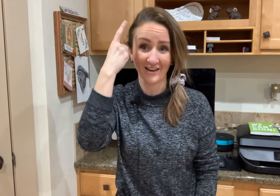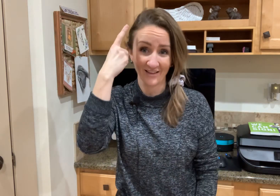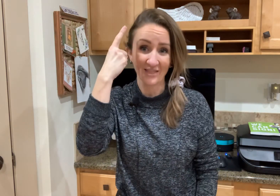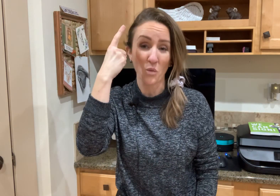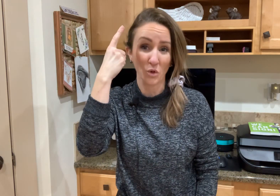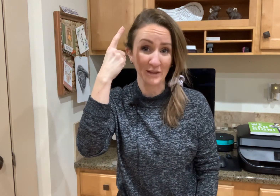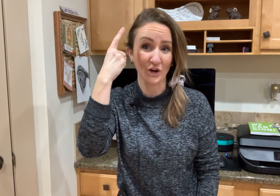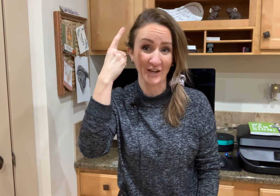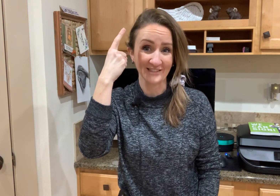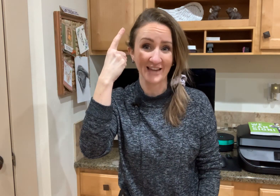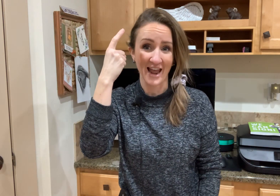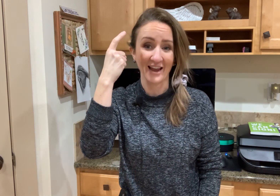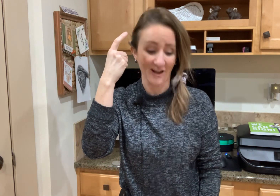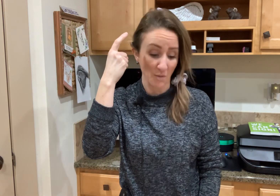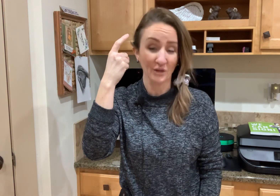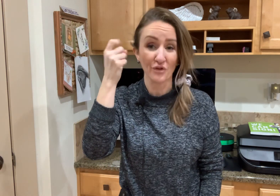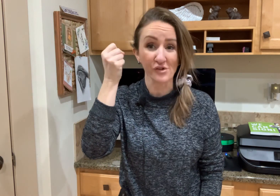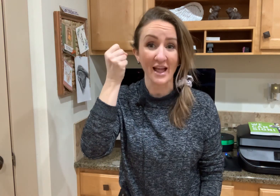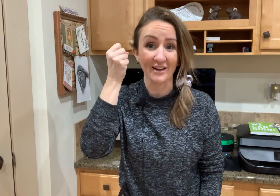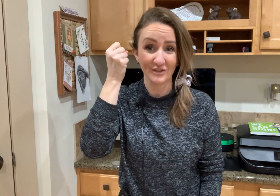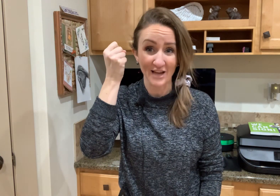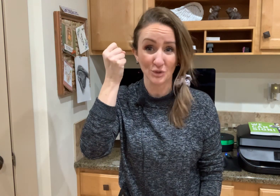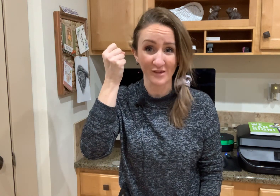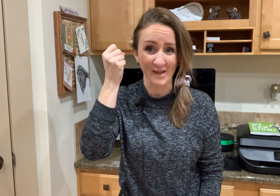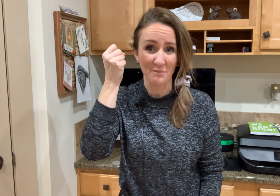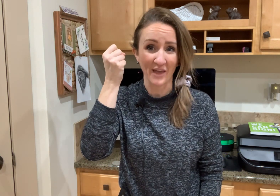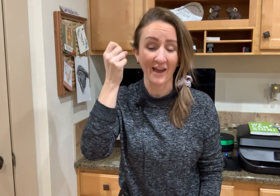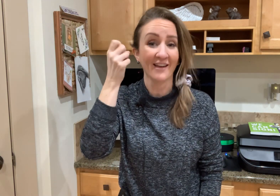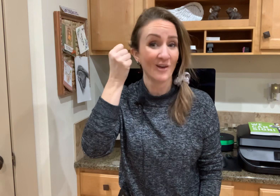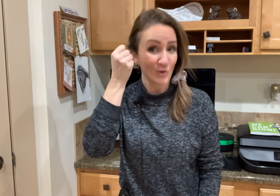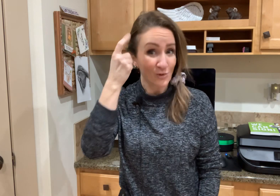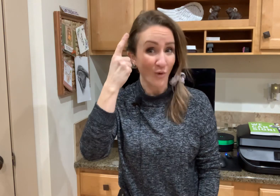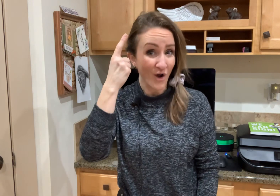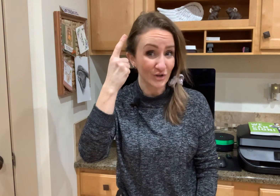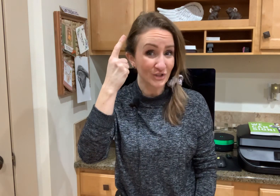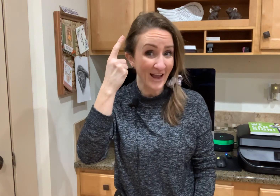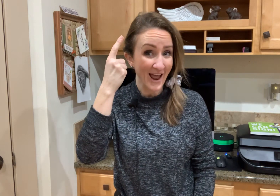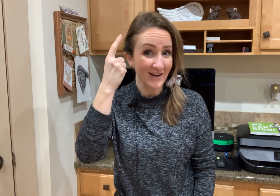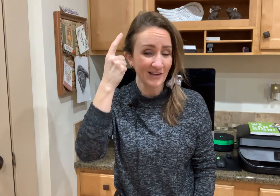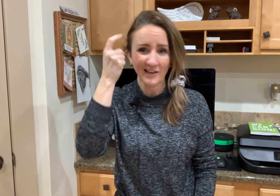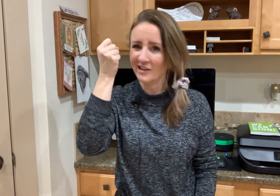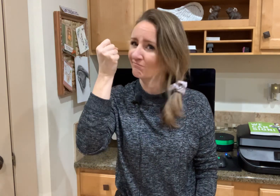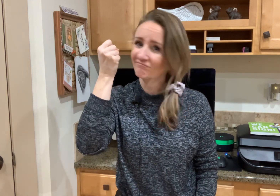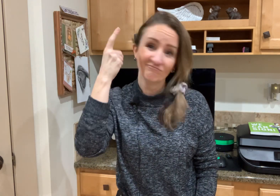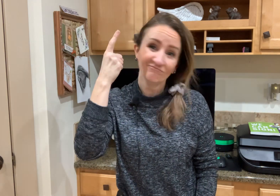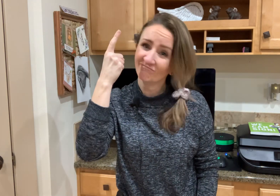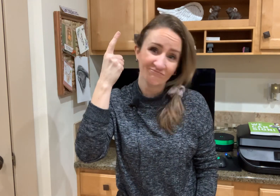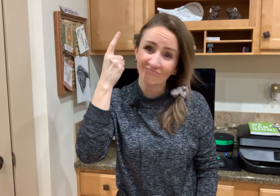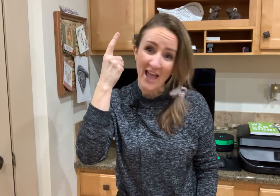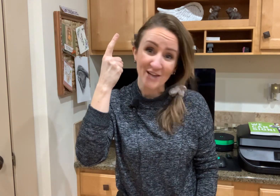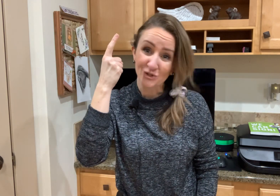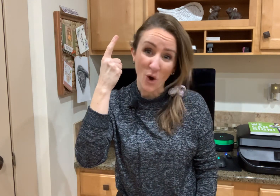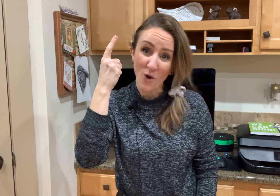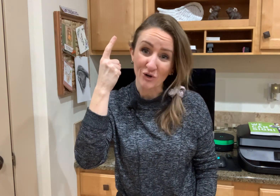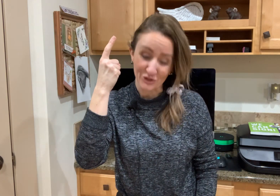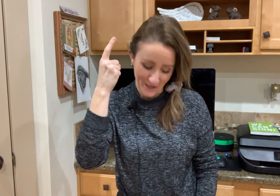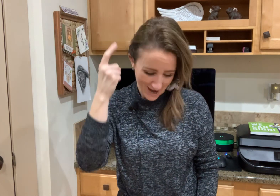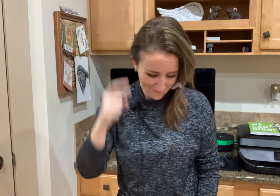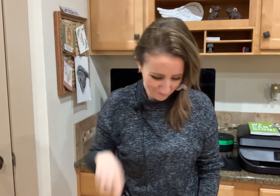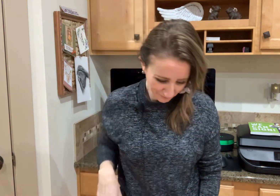that we'll be learning today, a couple other signs that do the same thing. So understand and